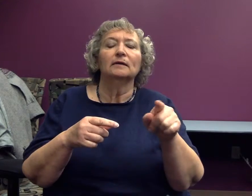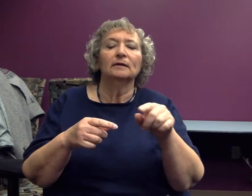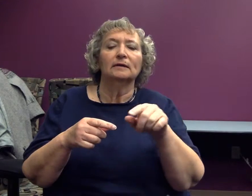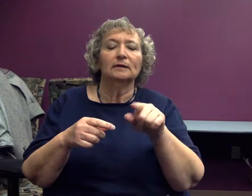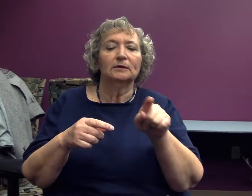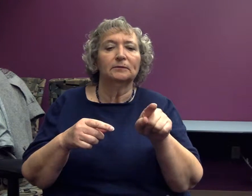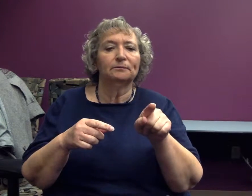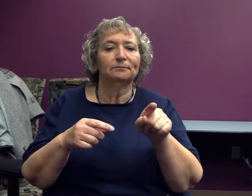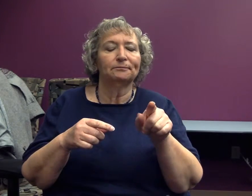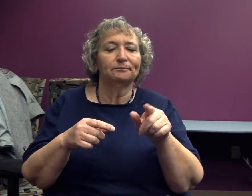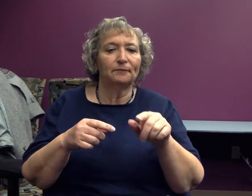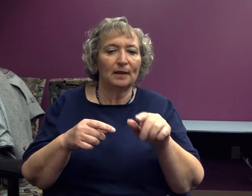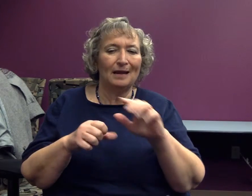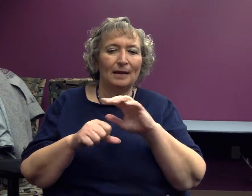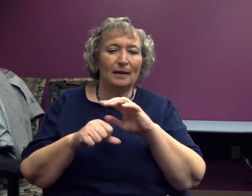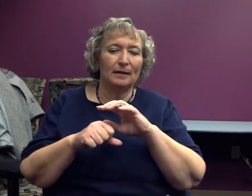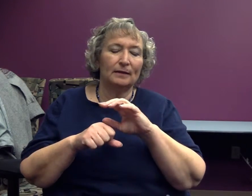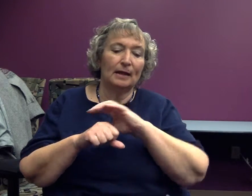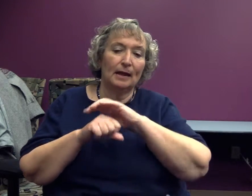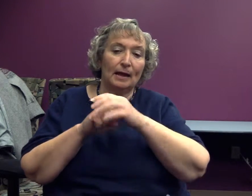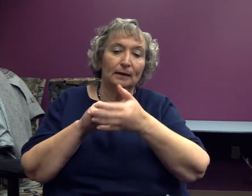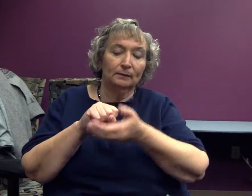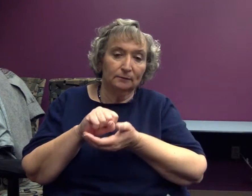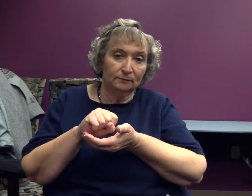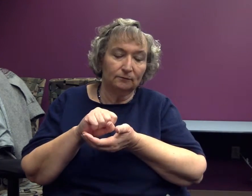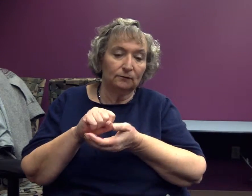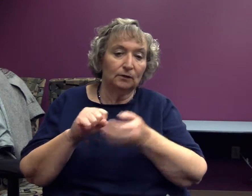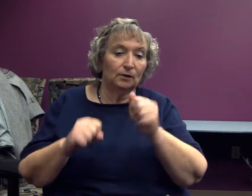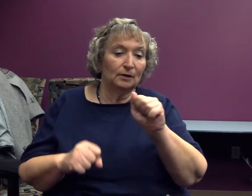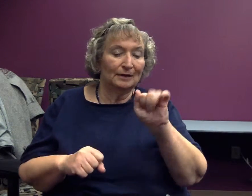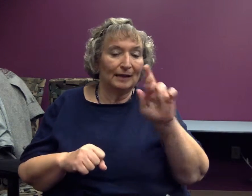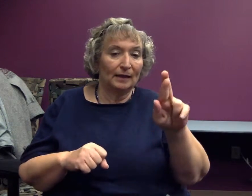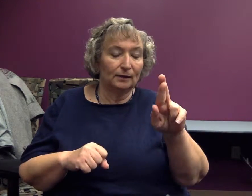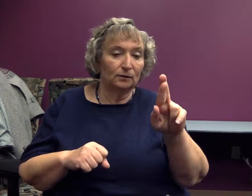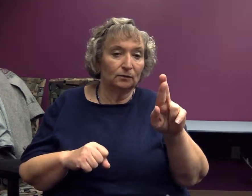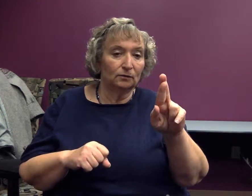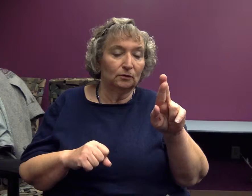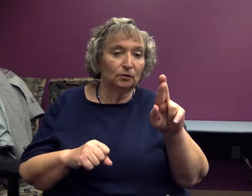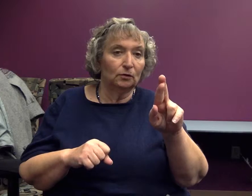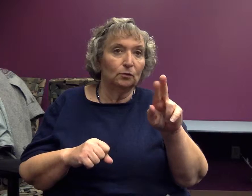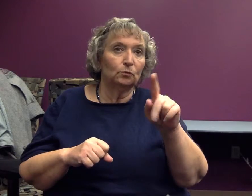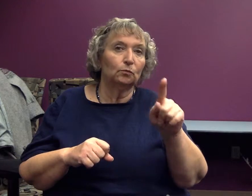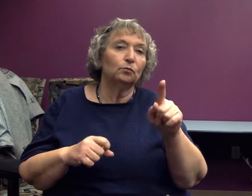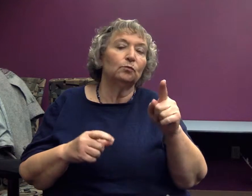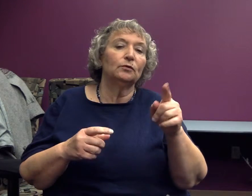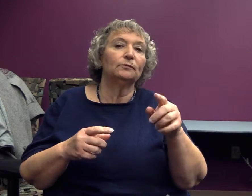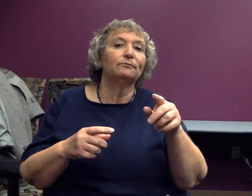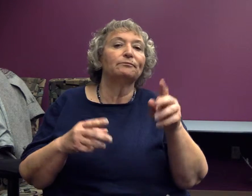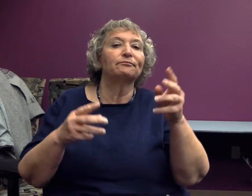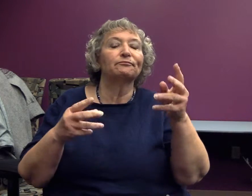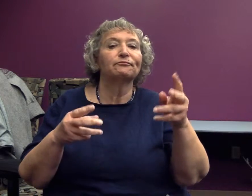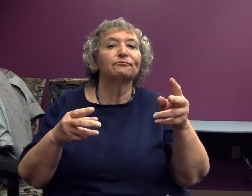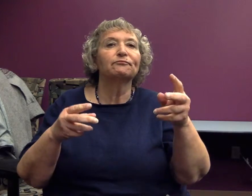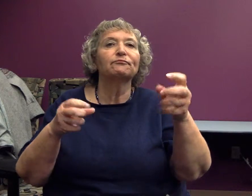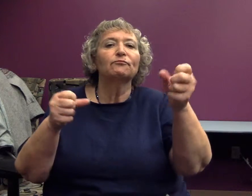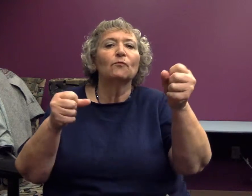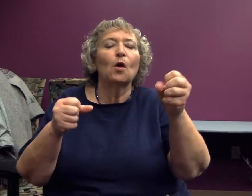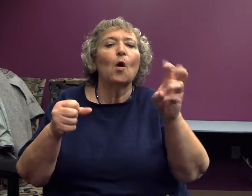atmosphere will only hold a certain amount of water vapor. When it reaches